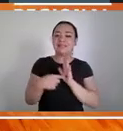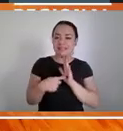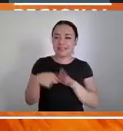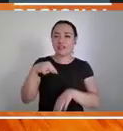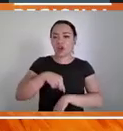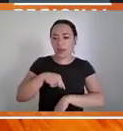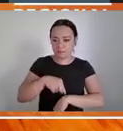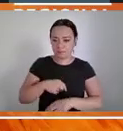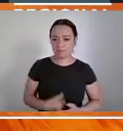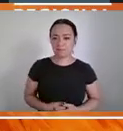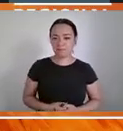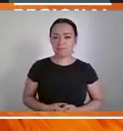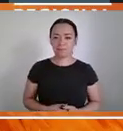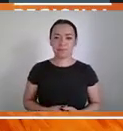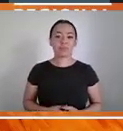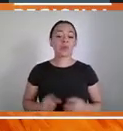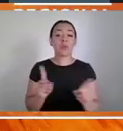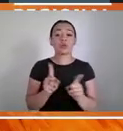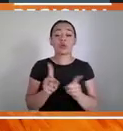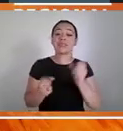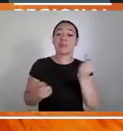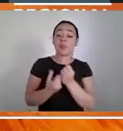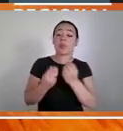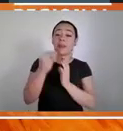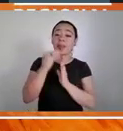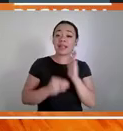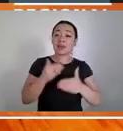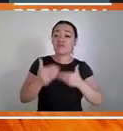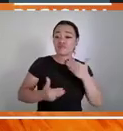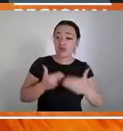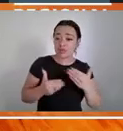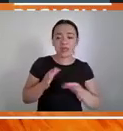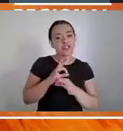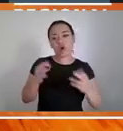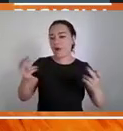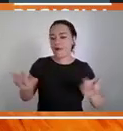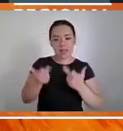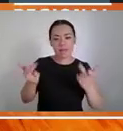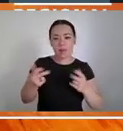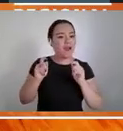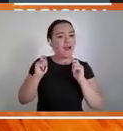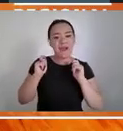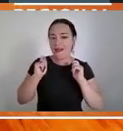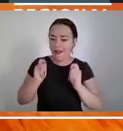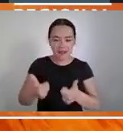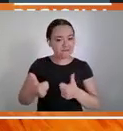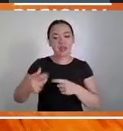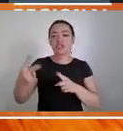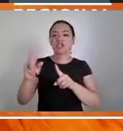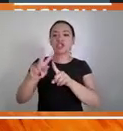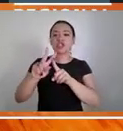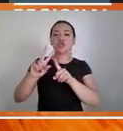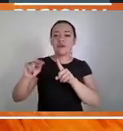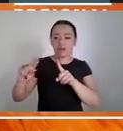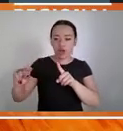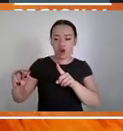Please also note that support with the application process will not be available after 12 p.m. on the Friday prior to the submission